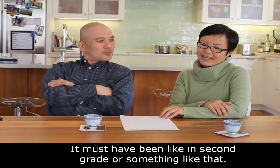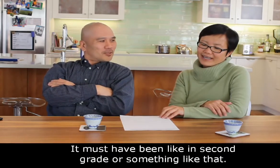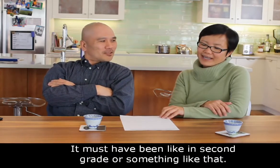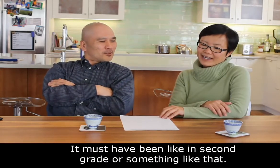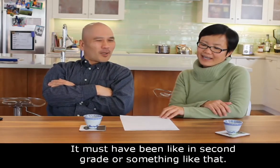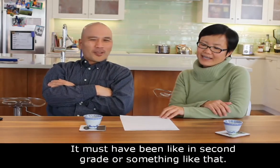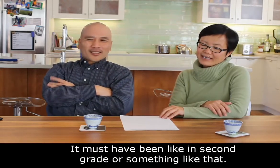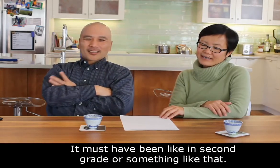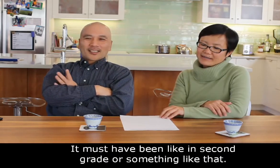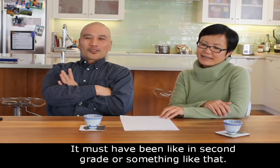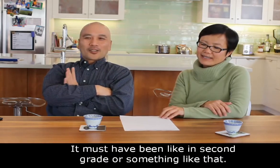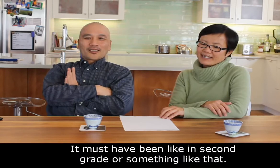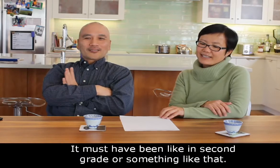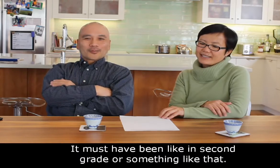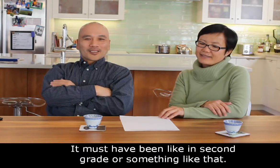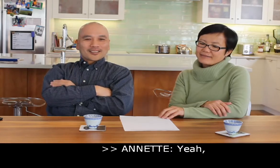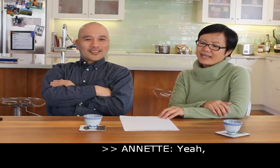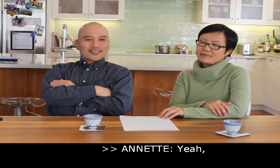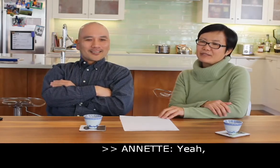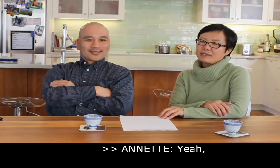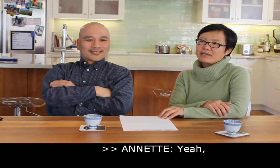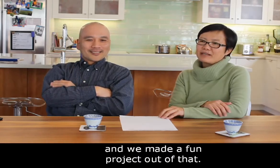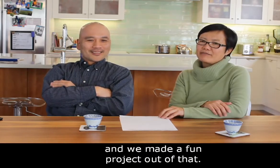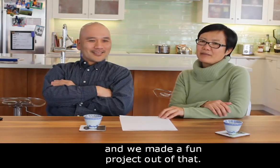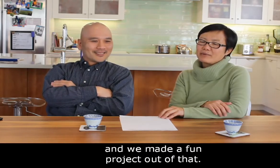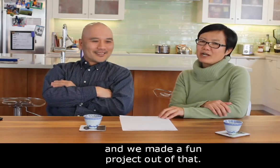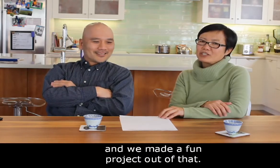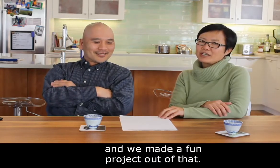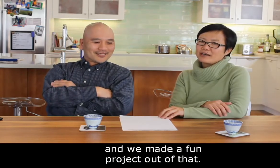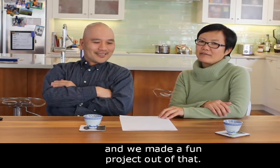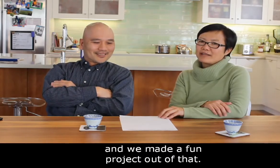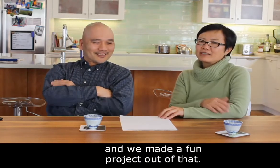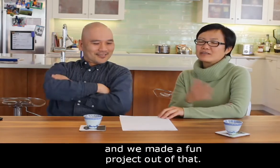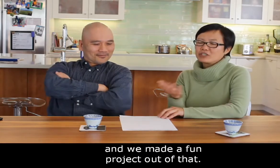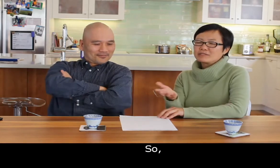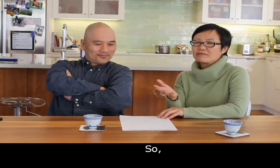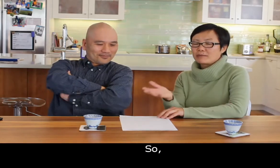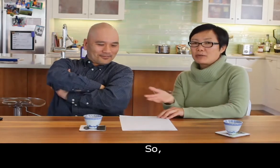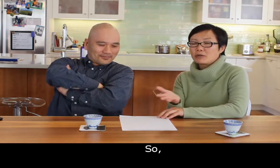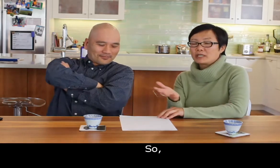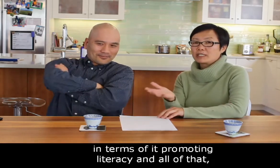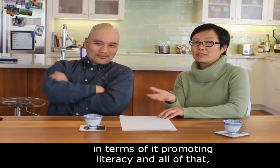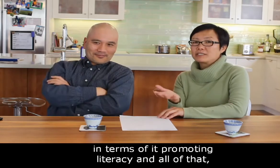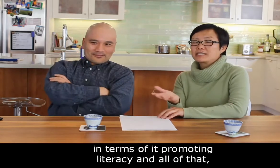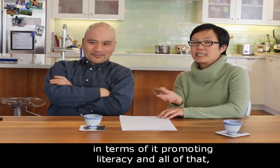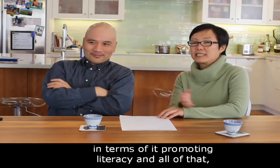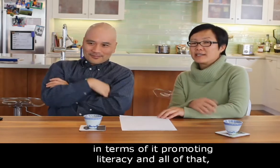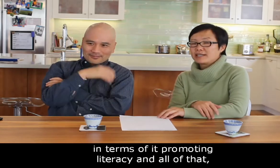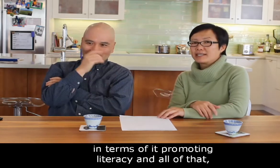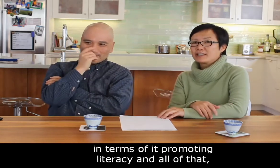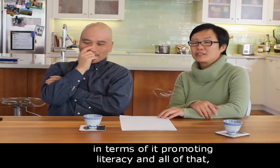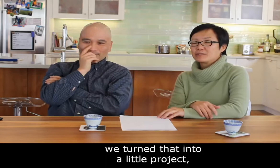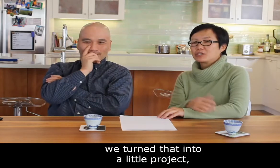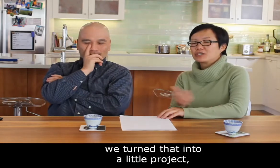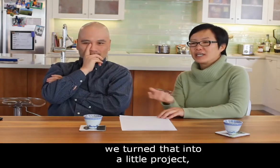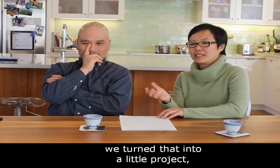it was probably like second grade or something like that. Yeah, and we made a fun project out of that. So in terms of promoting literacy and all that, so we turned that into a